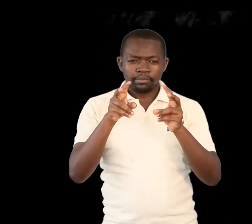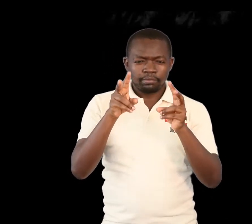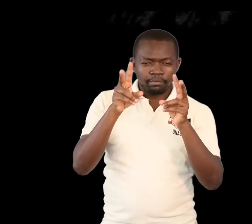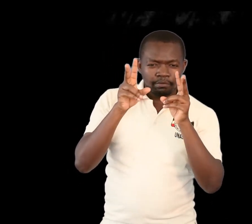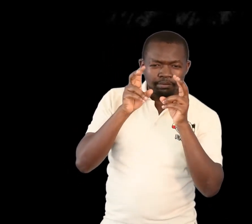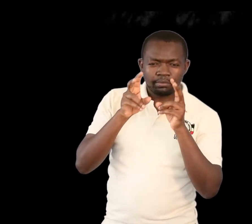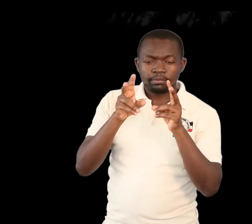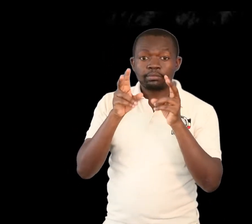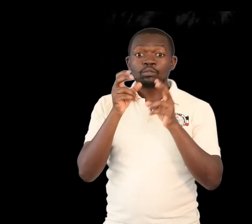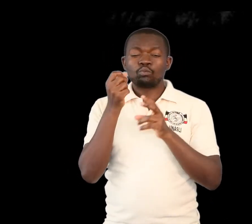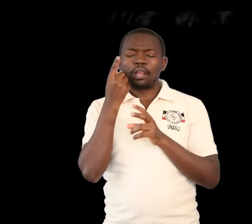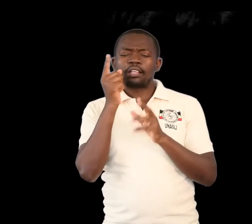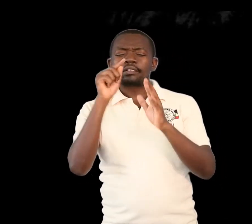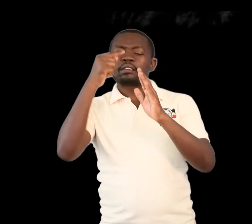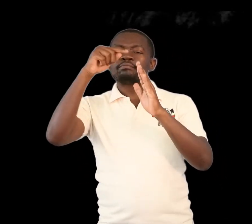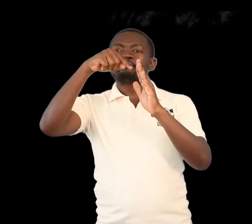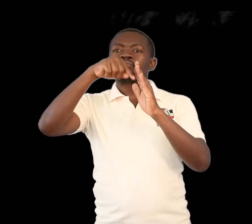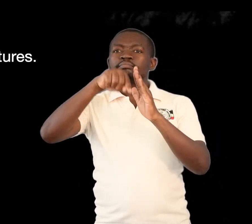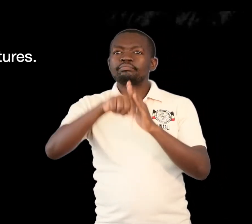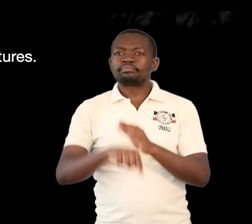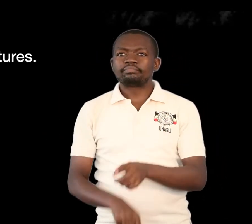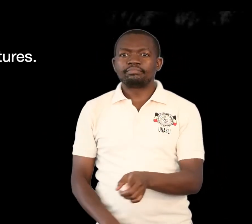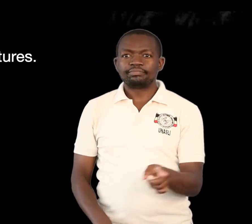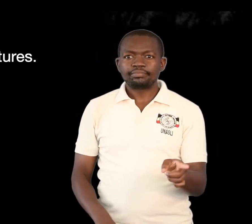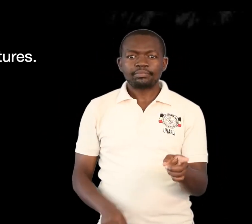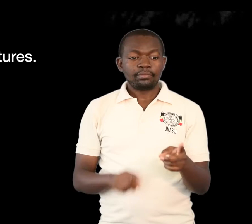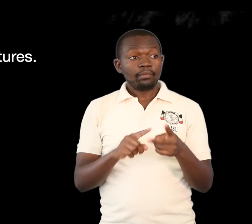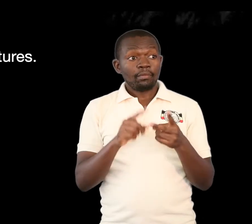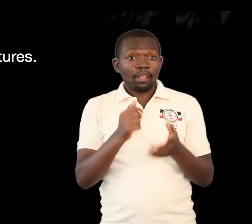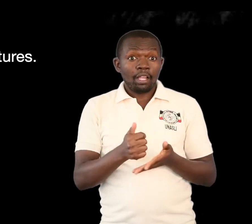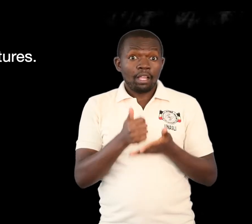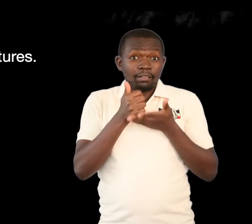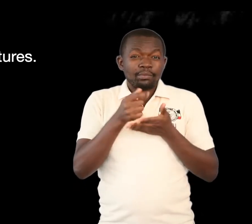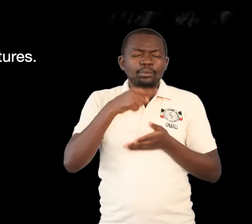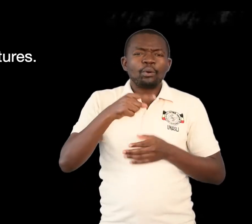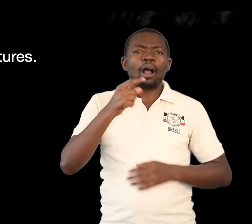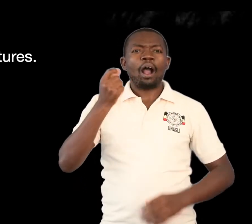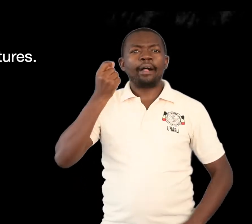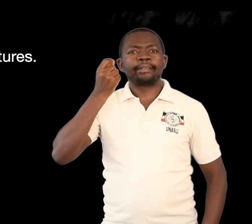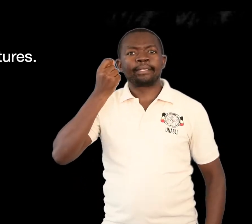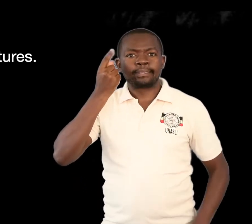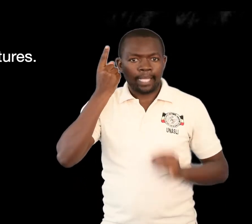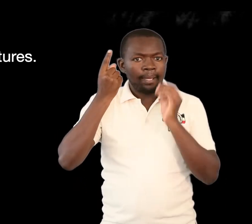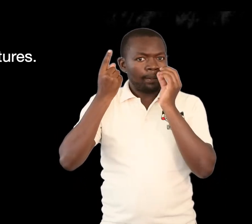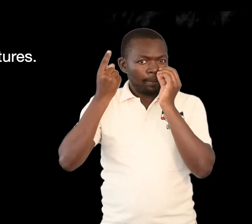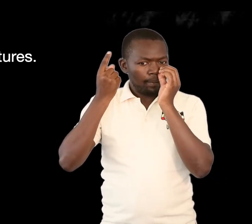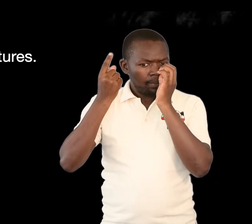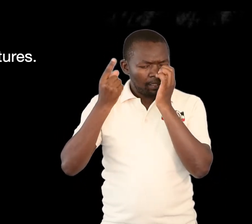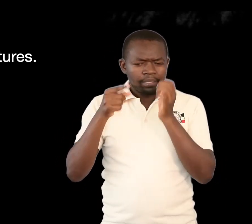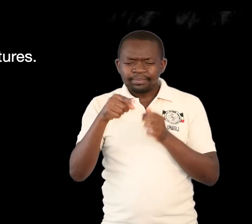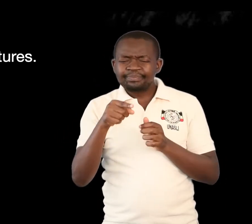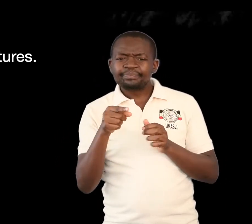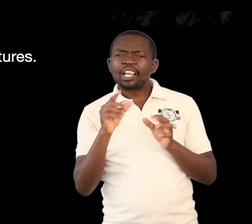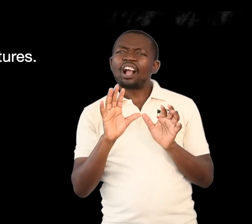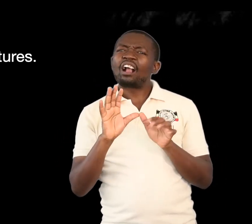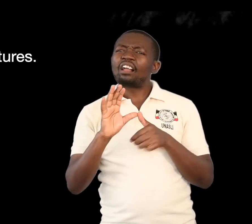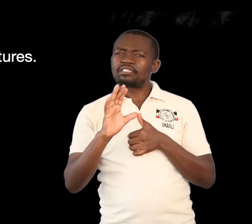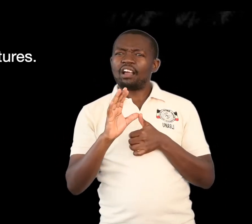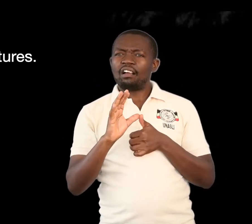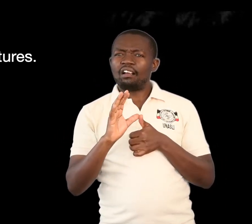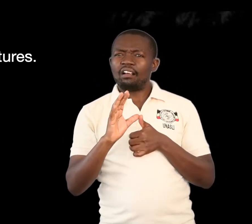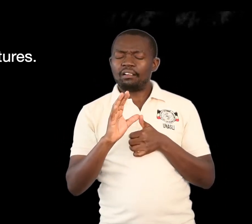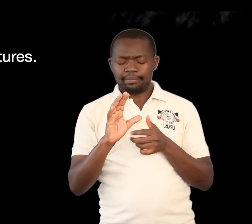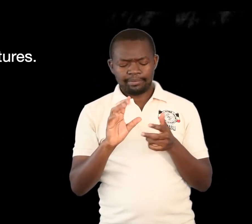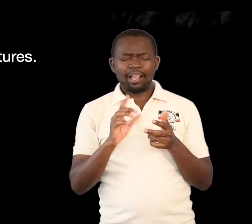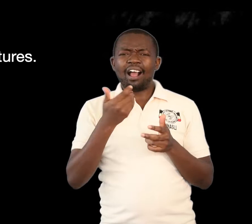of what it's all about. It makes us understand about cultures. There